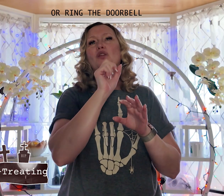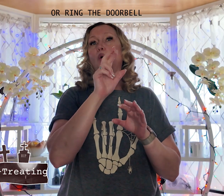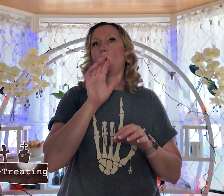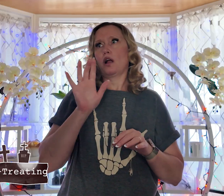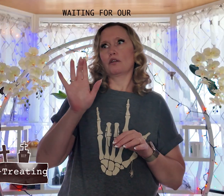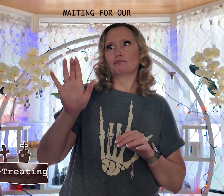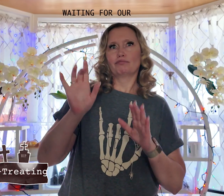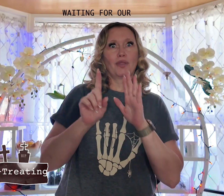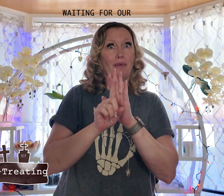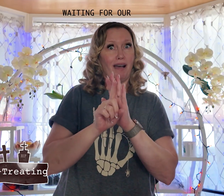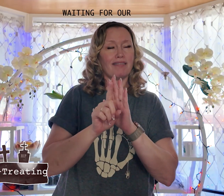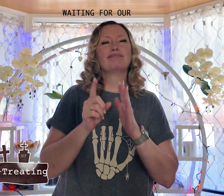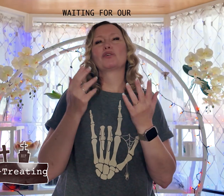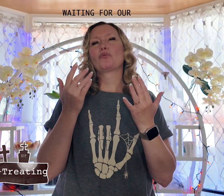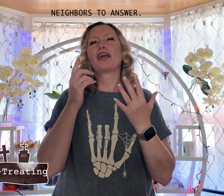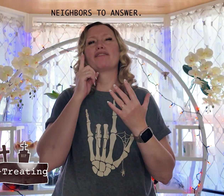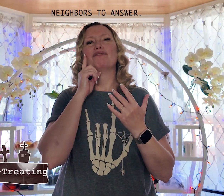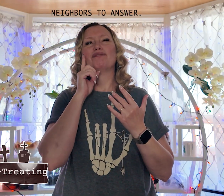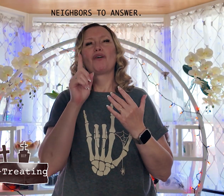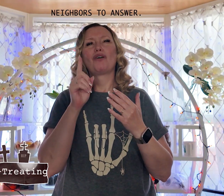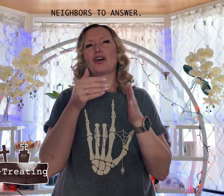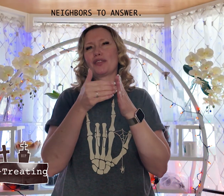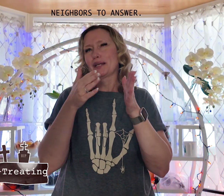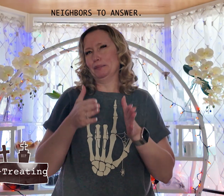doorbell, waiting for our neighbors to answer.